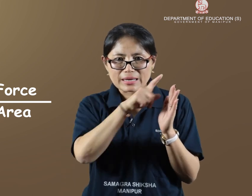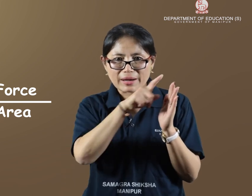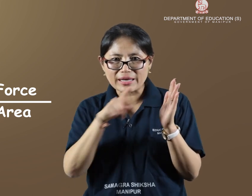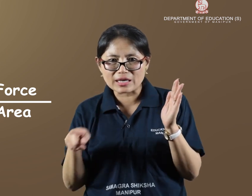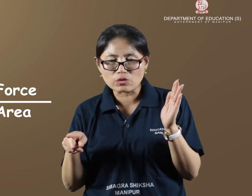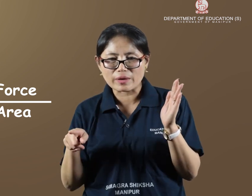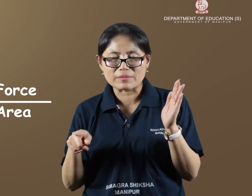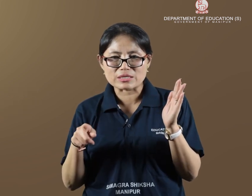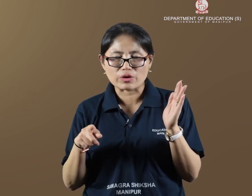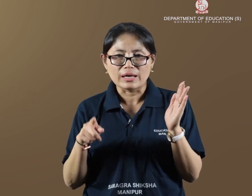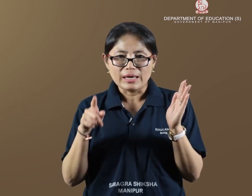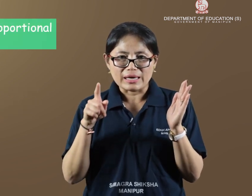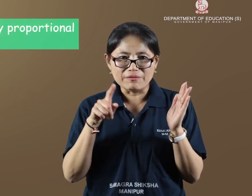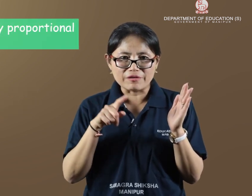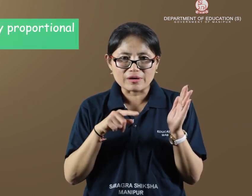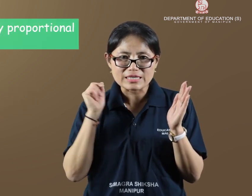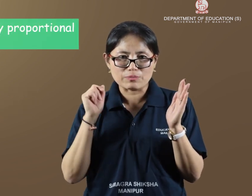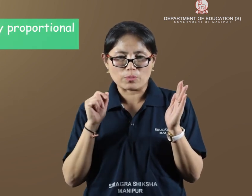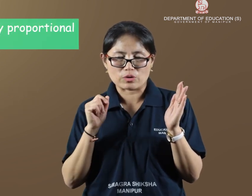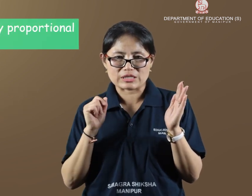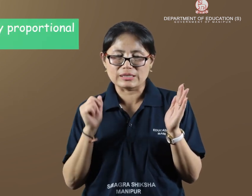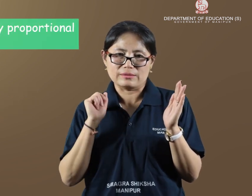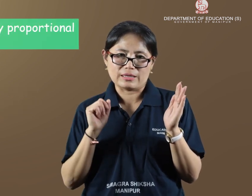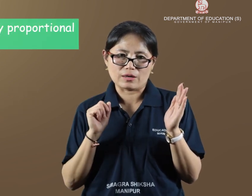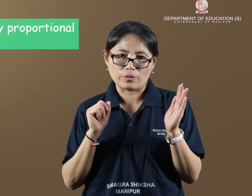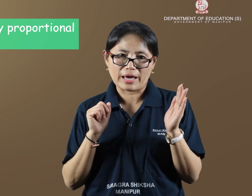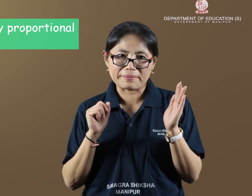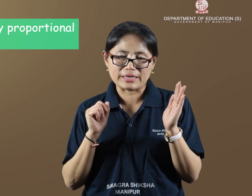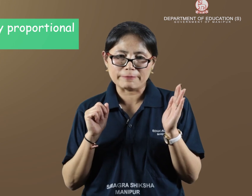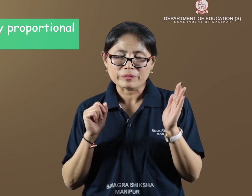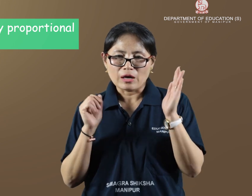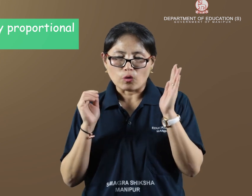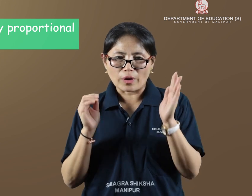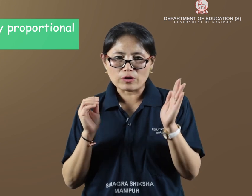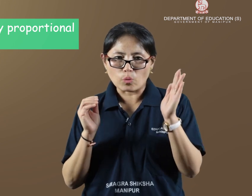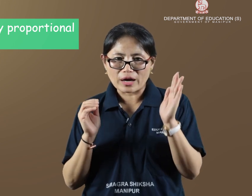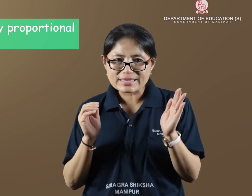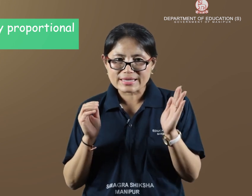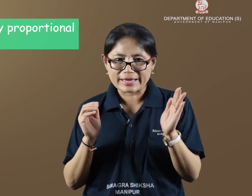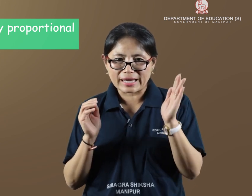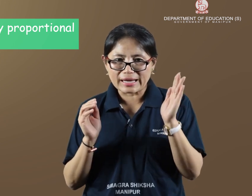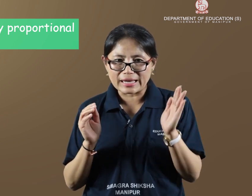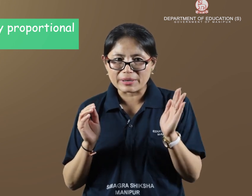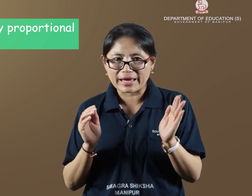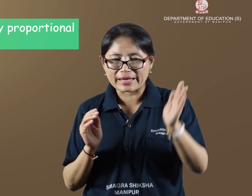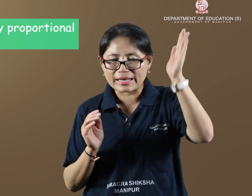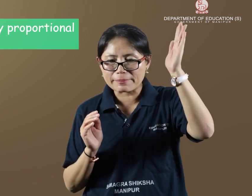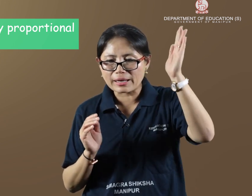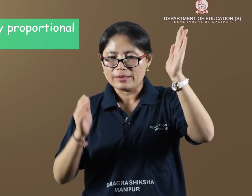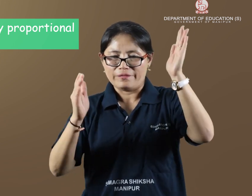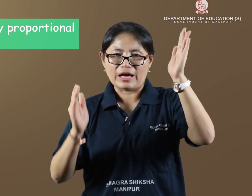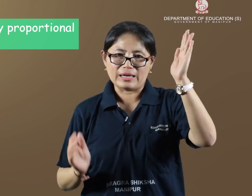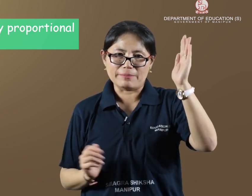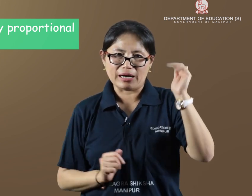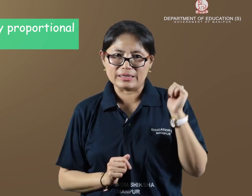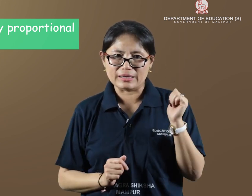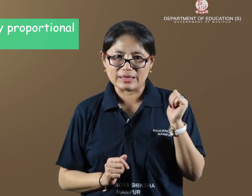kamai le nai nu haida maze koina inversely proportional na kawi. Haibadi when one side nakalla mana henkalla ba nakalla ma handhara kani